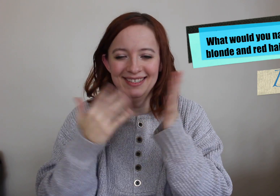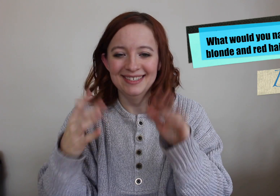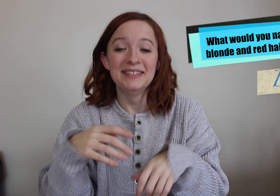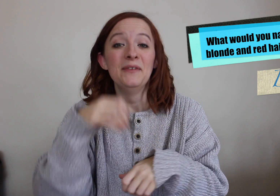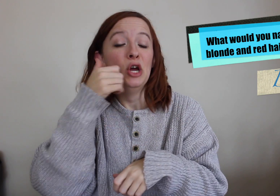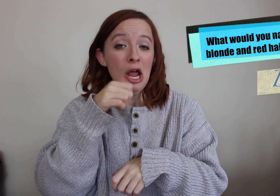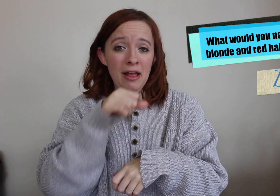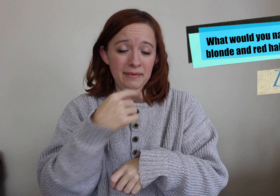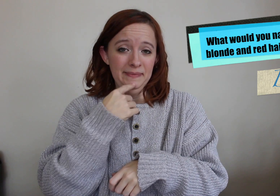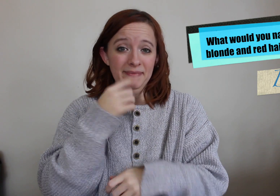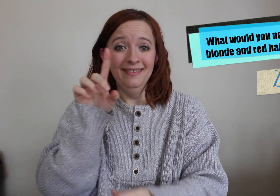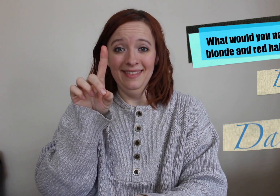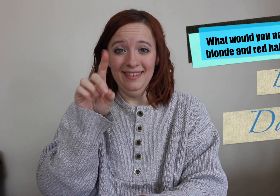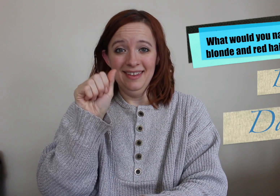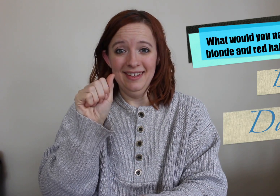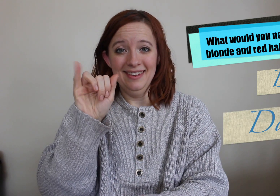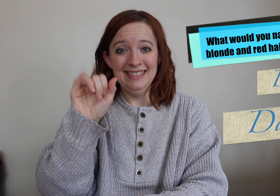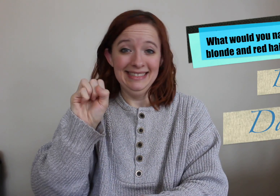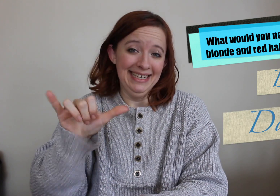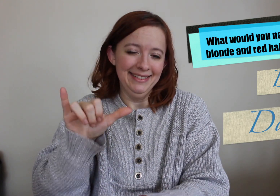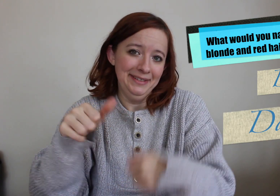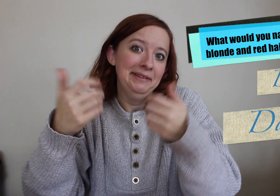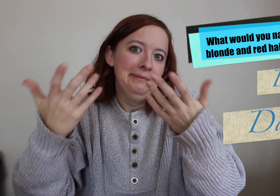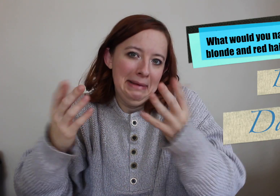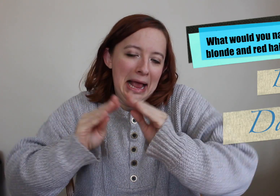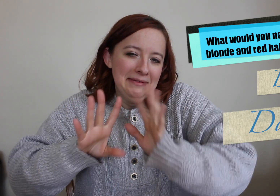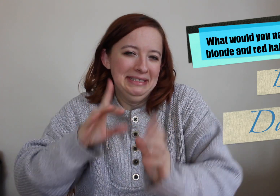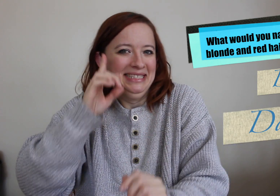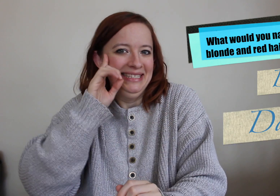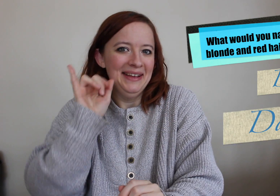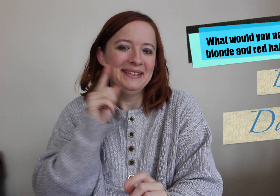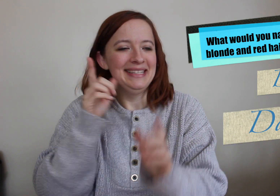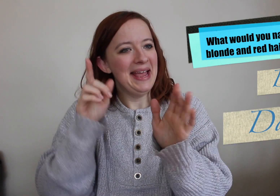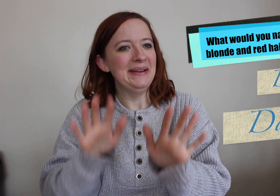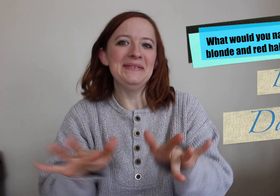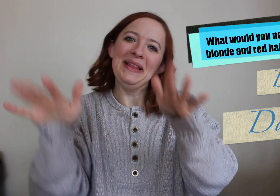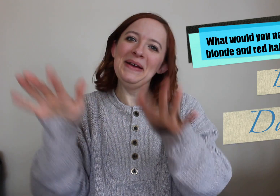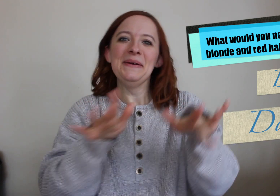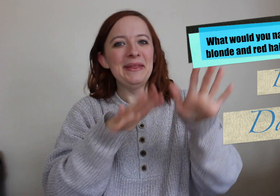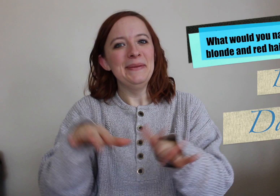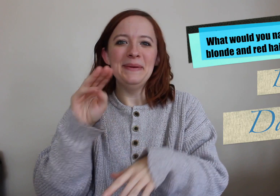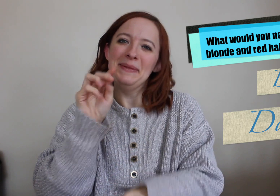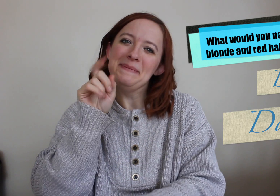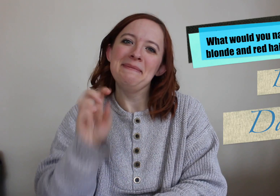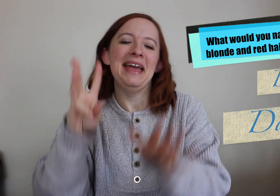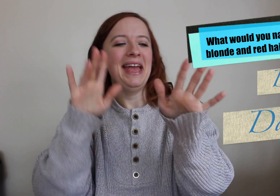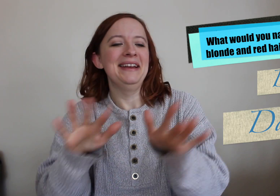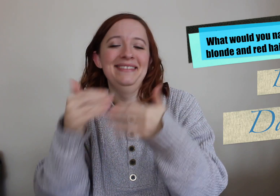like the list that I found. And for a girl, I said Daisy, which kind of, I guess, makes sense. It kind of sounds like something flowing in the